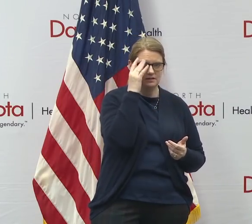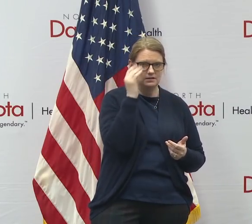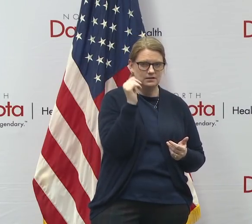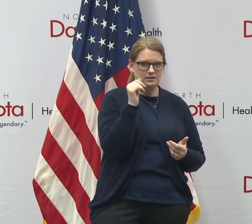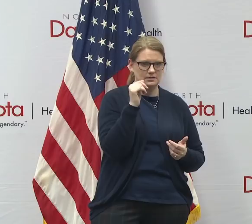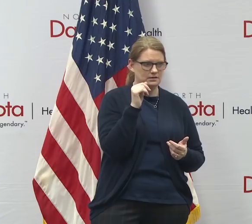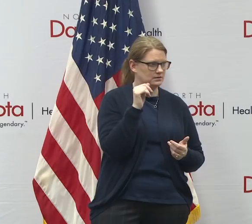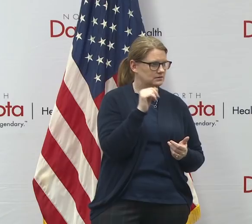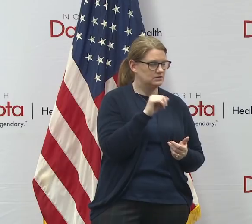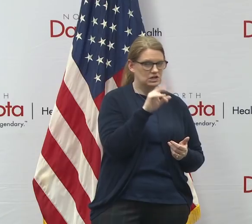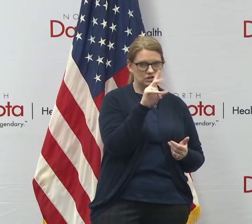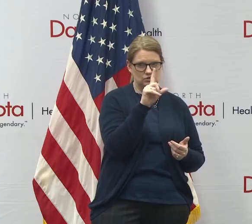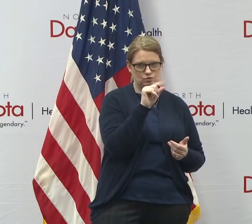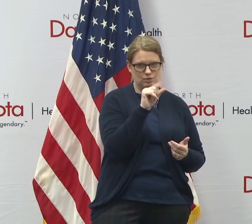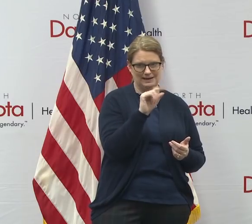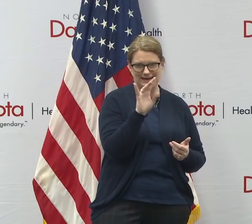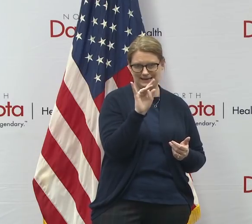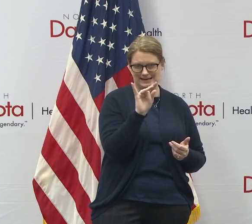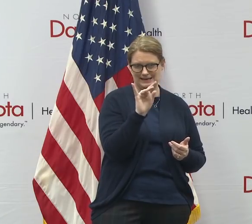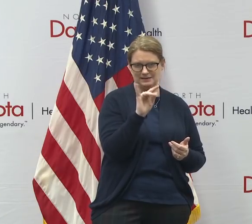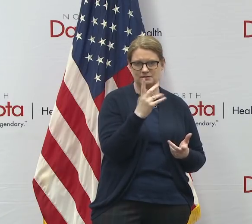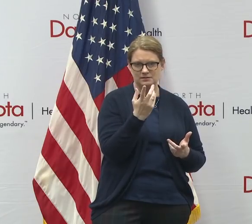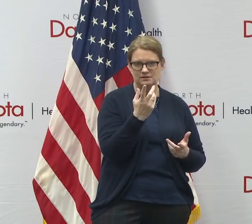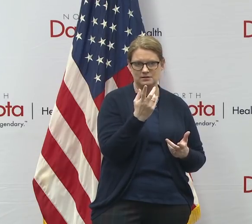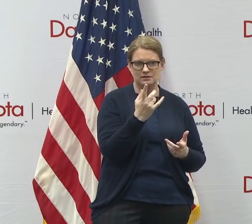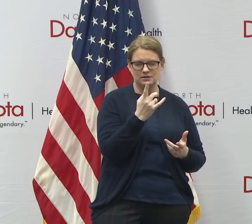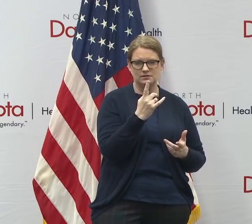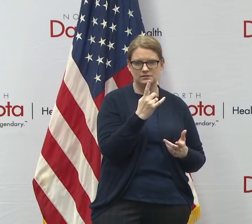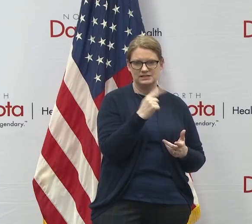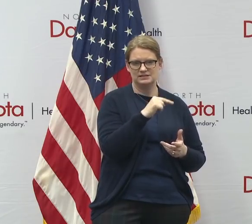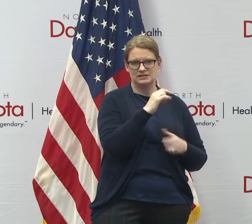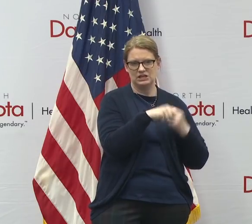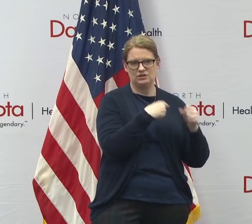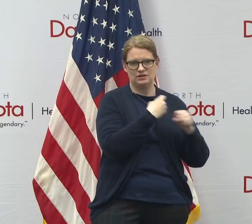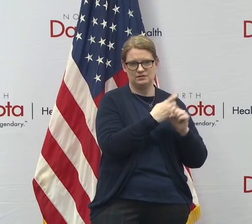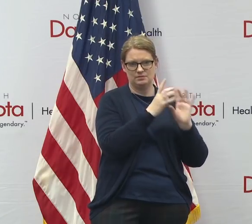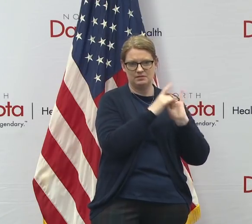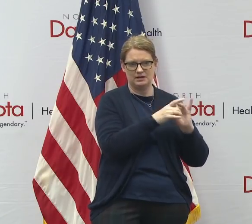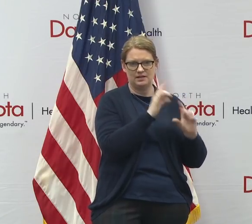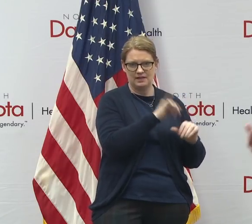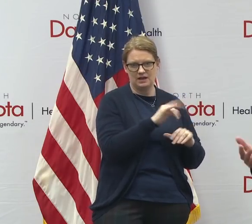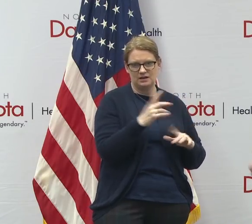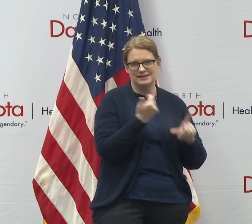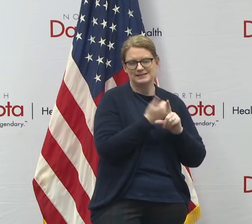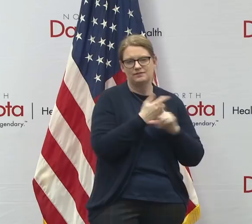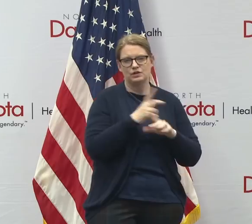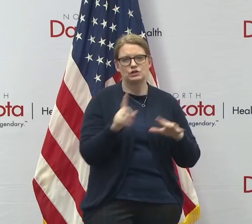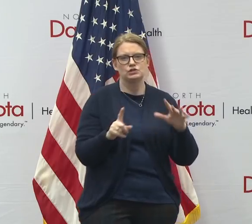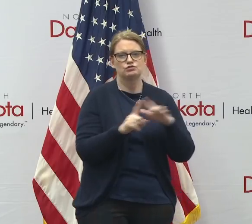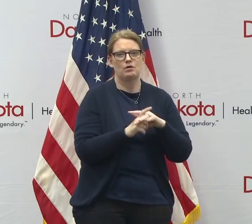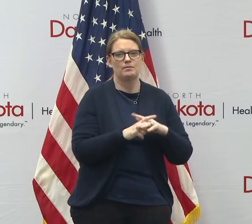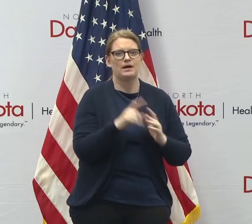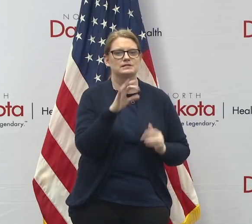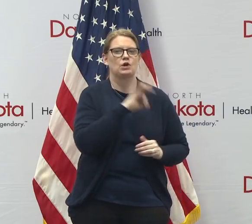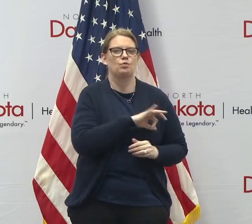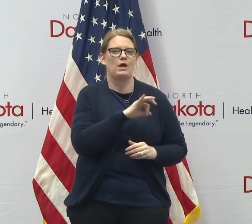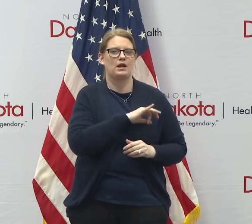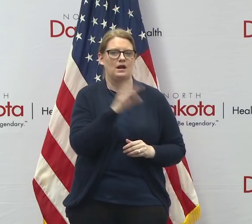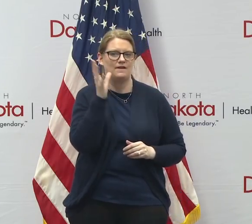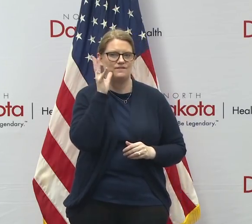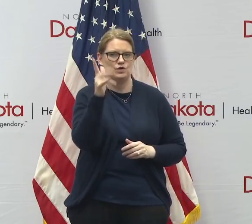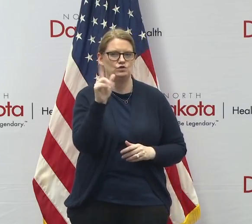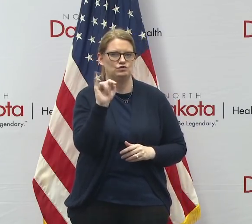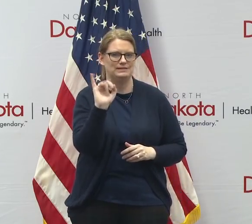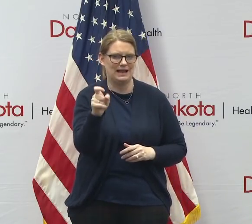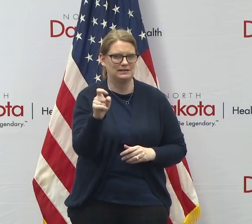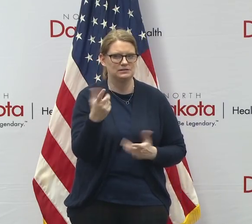in 2018, which is the year that this is based off of, then it would show up as a credit on your future taxes, or